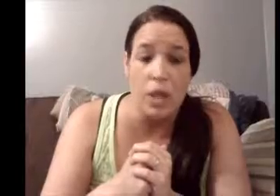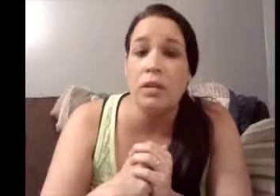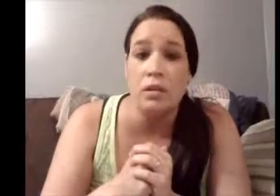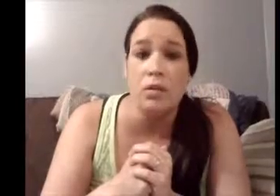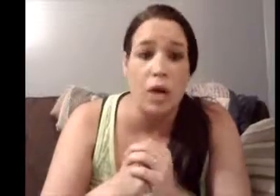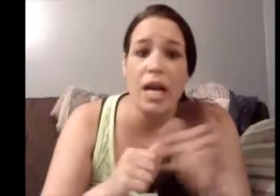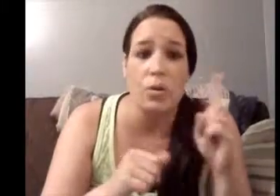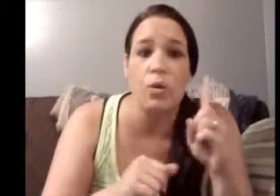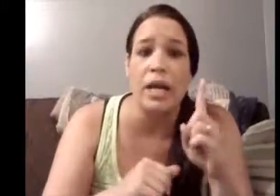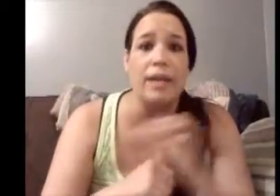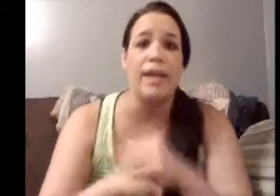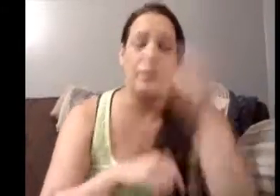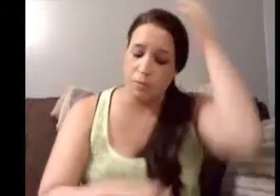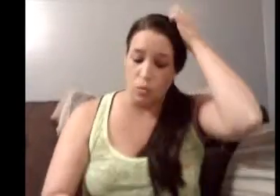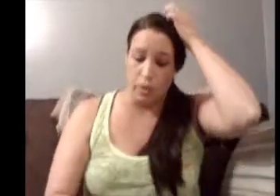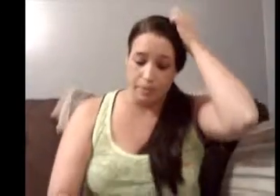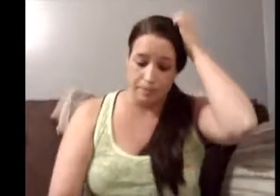one. I got one out of that. One.